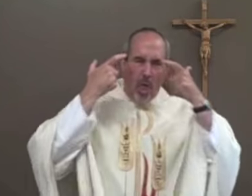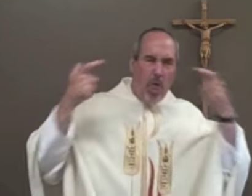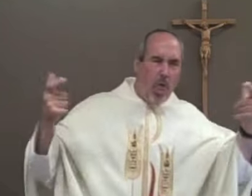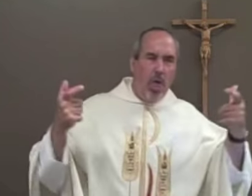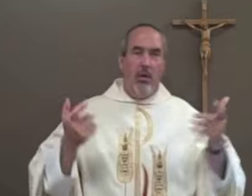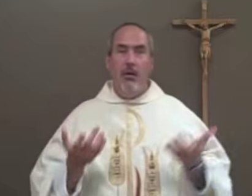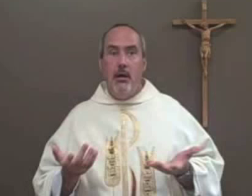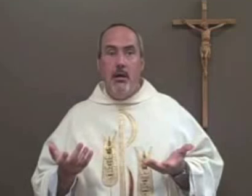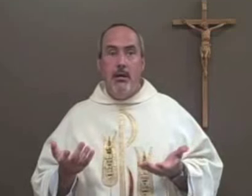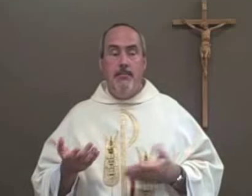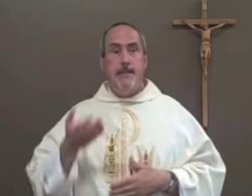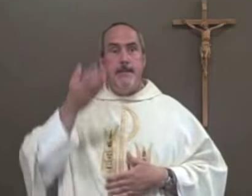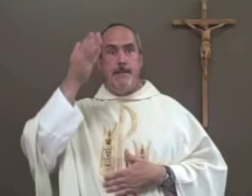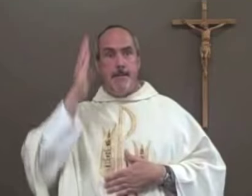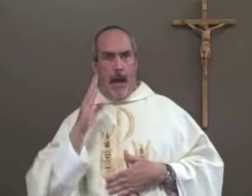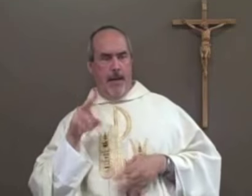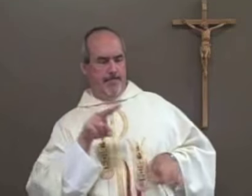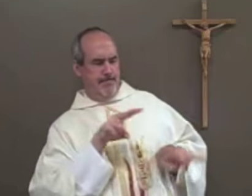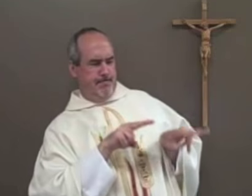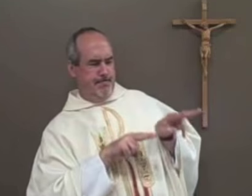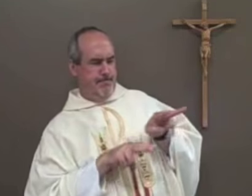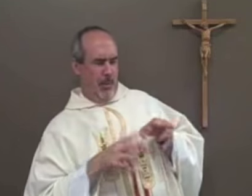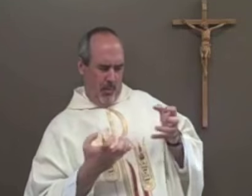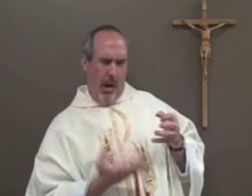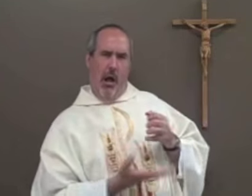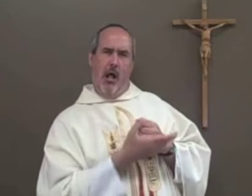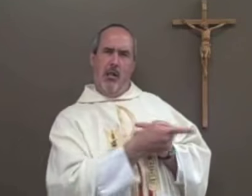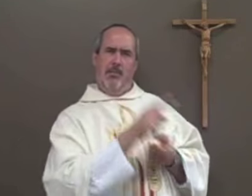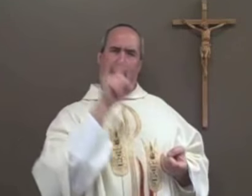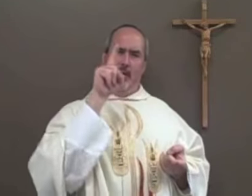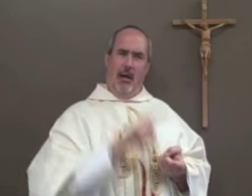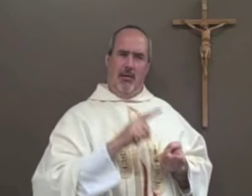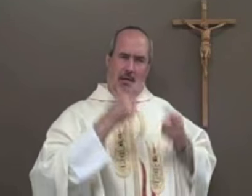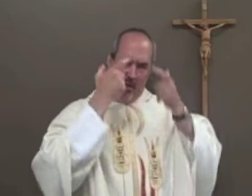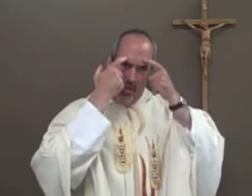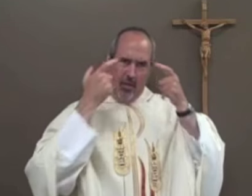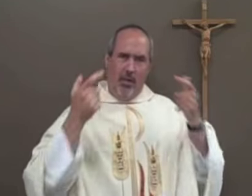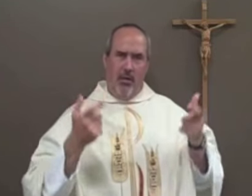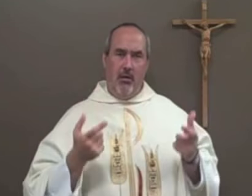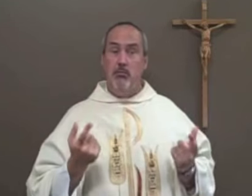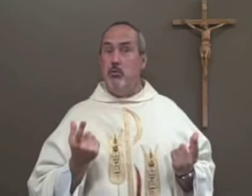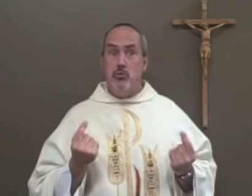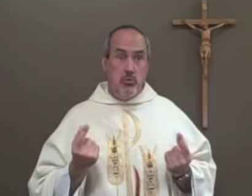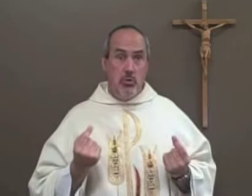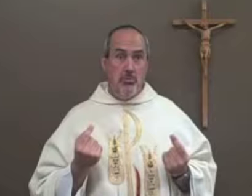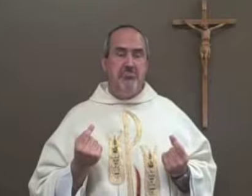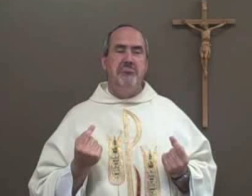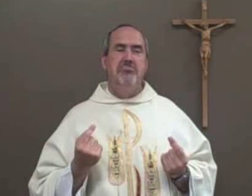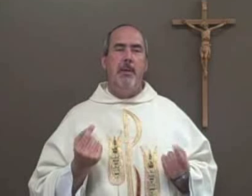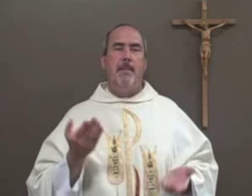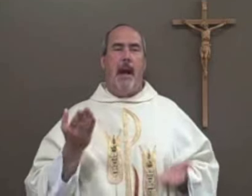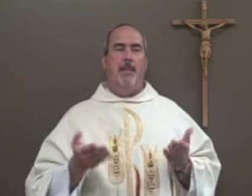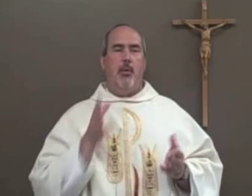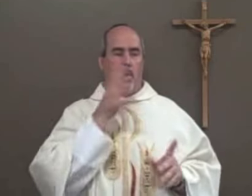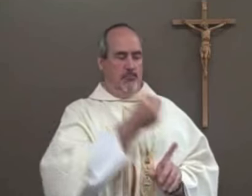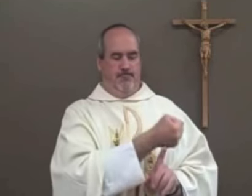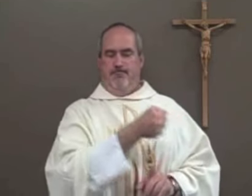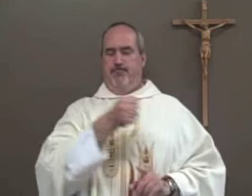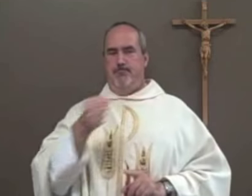I was talking about a Christian who may have been very egotistical, very arrogant. So God